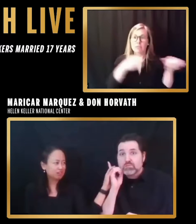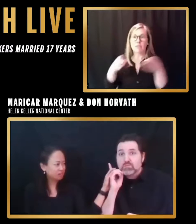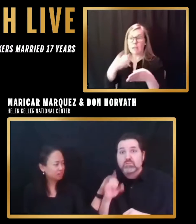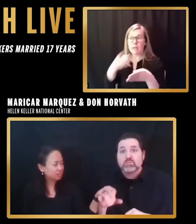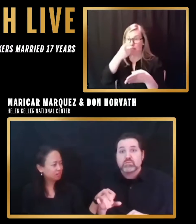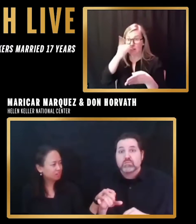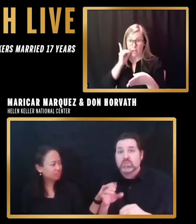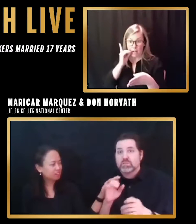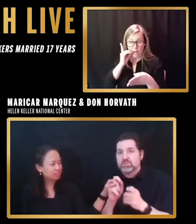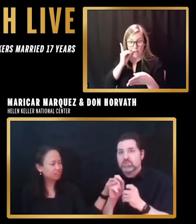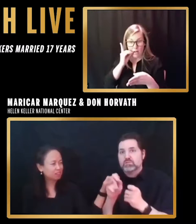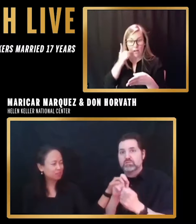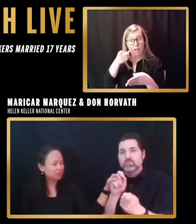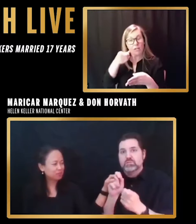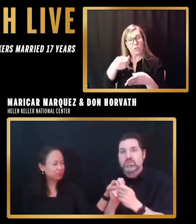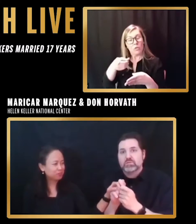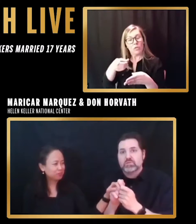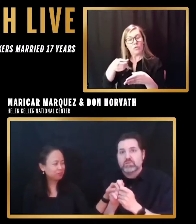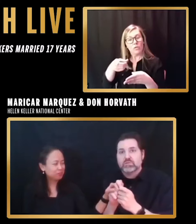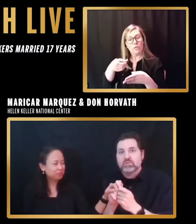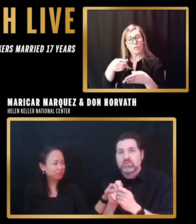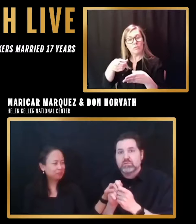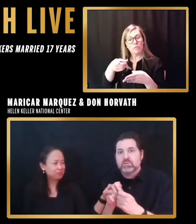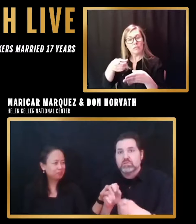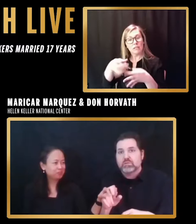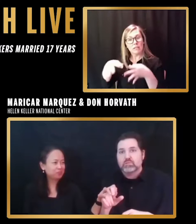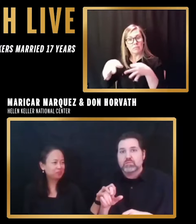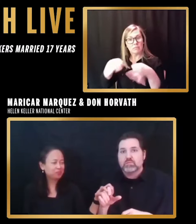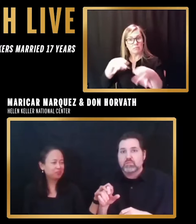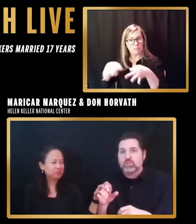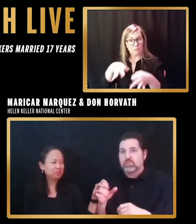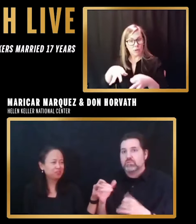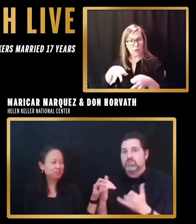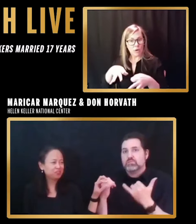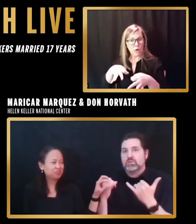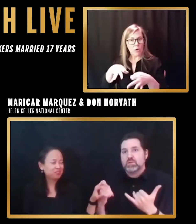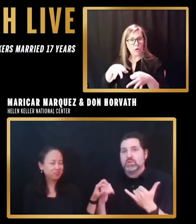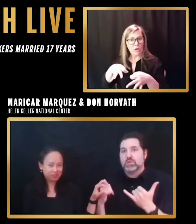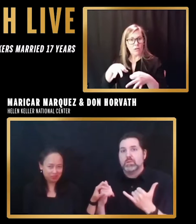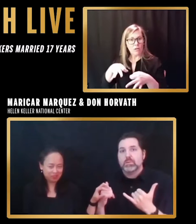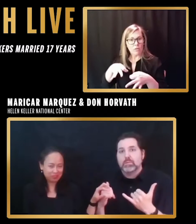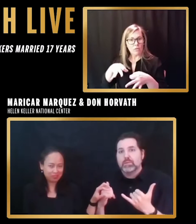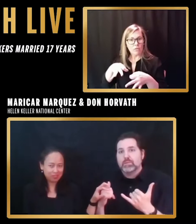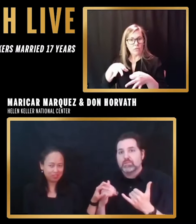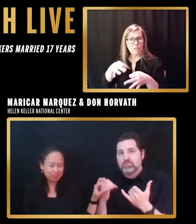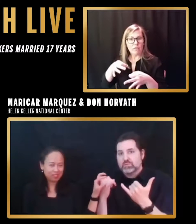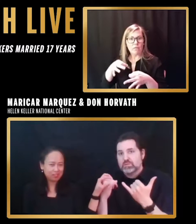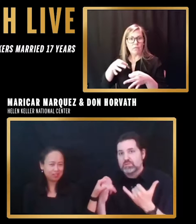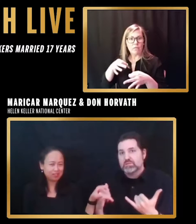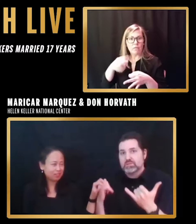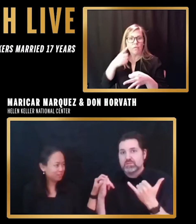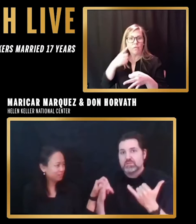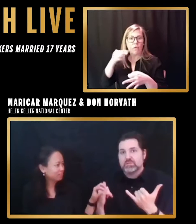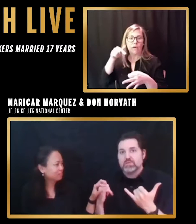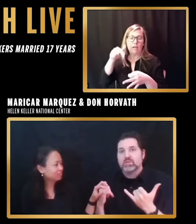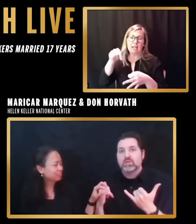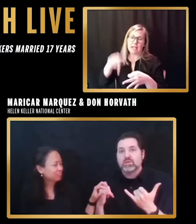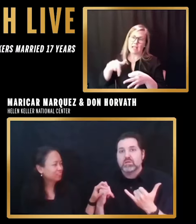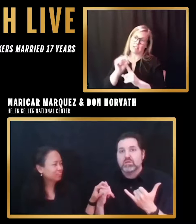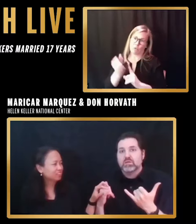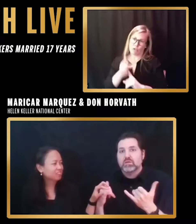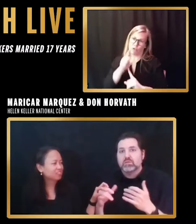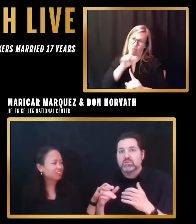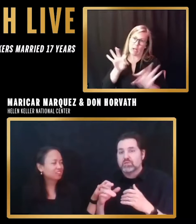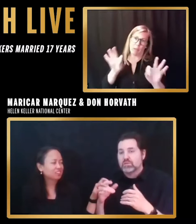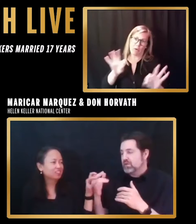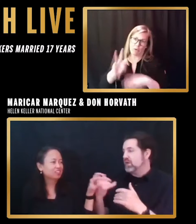speak specifically on the specific modality that you use when, in this case, in an ideal situation, we would